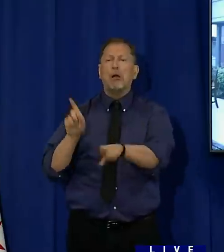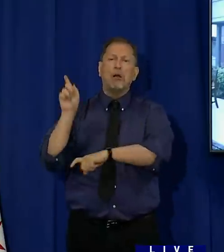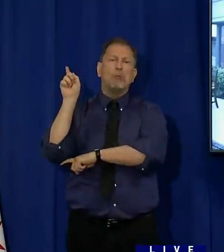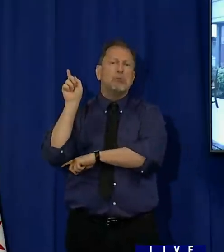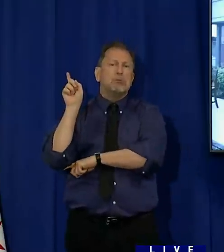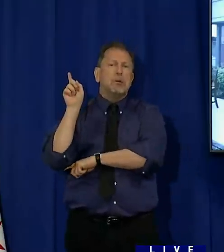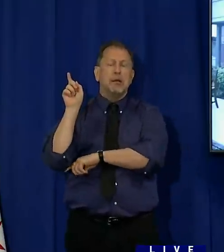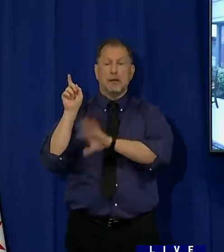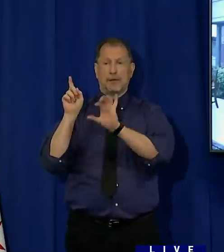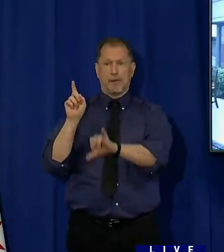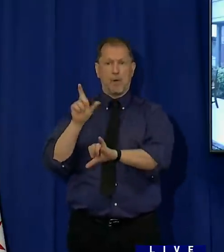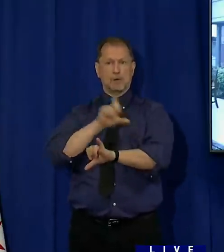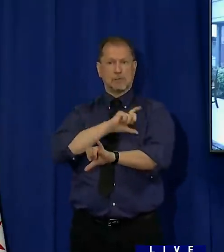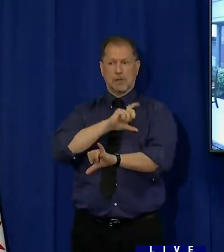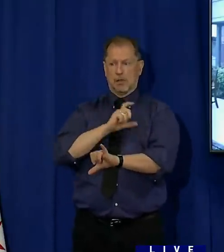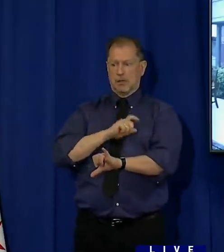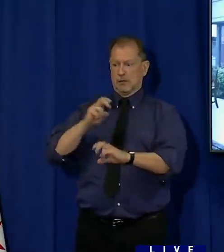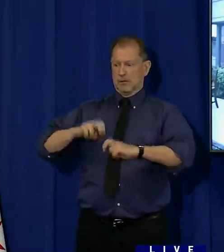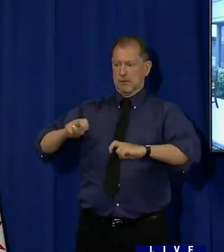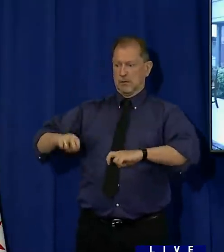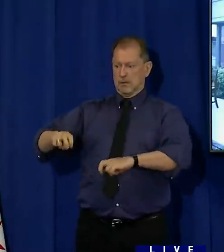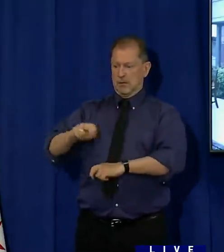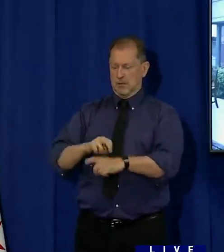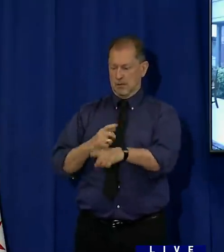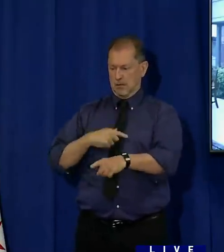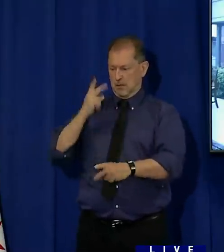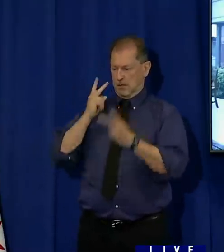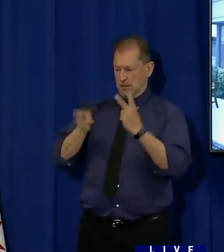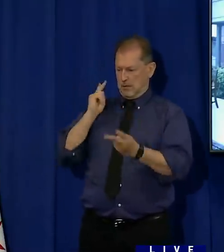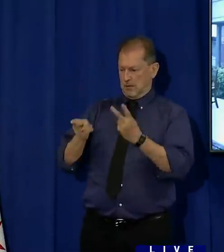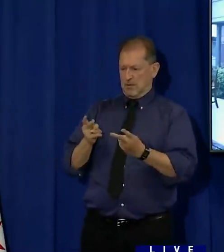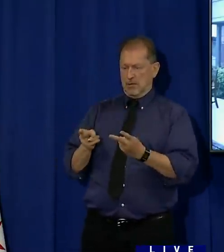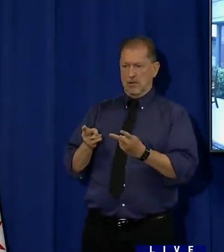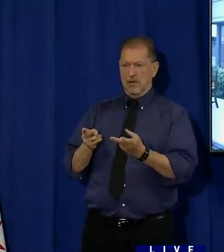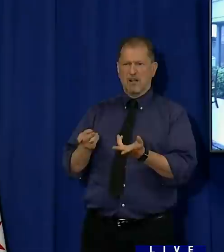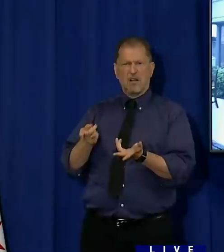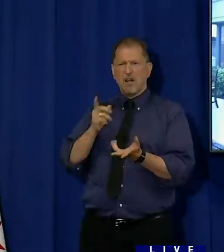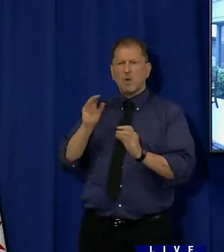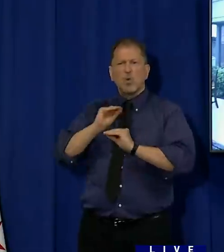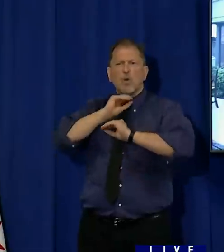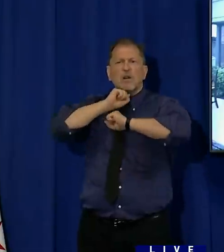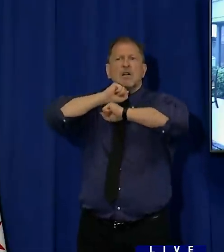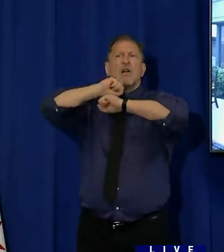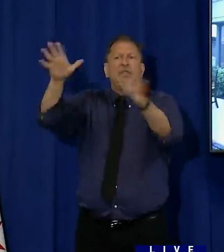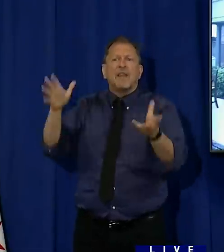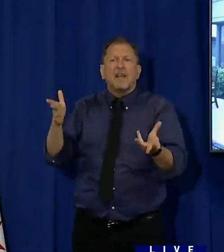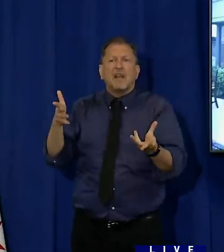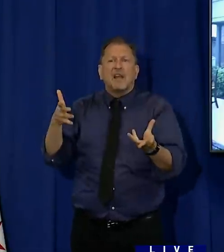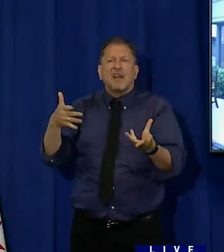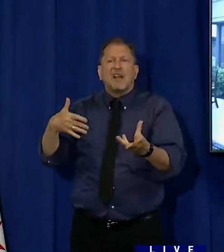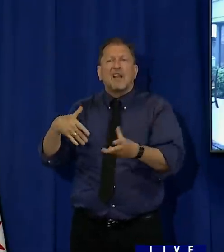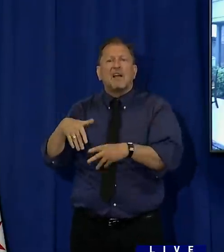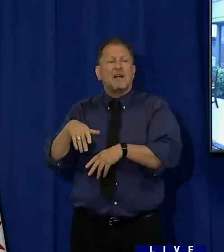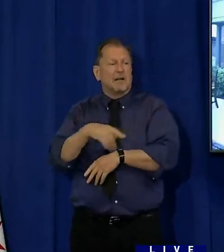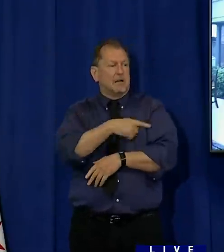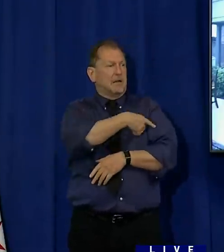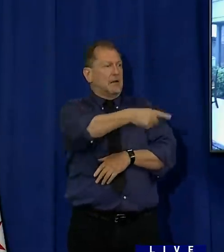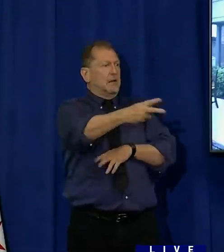their mis or no conduct, lack of conduct, and I wanted to share that with her.